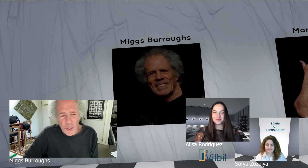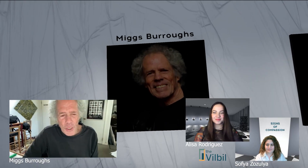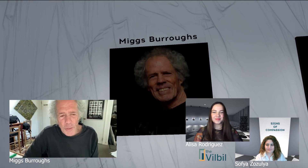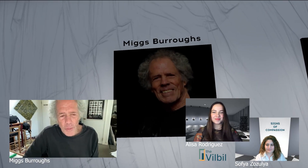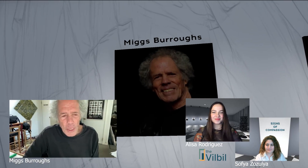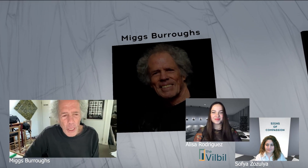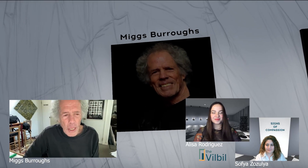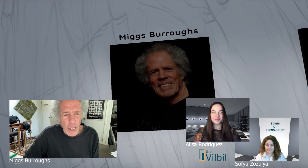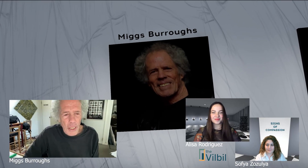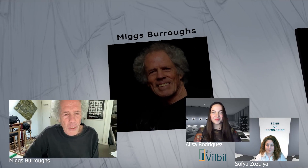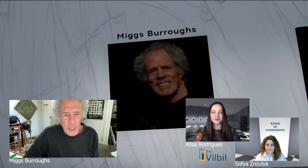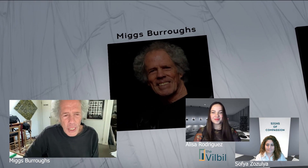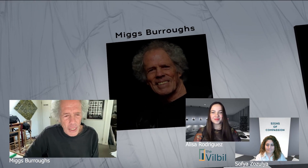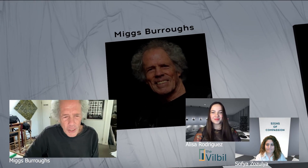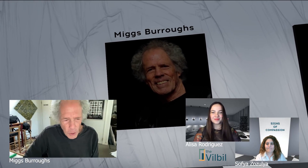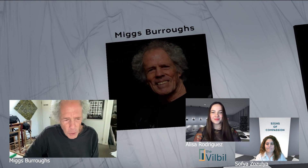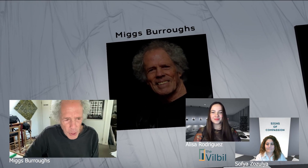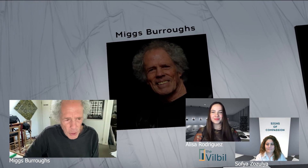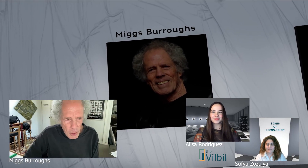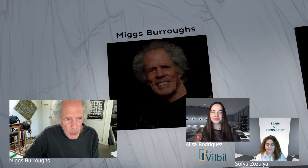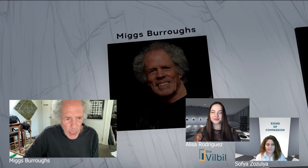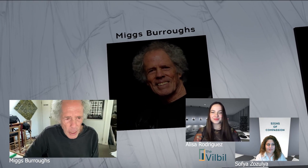virtually. But seeing it's so real, and